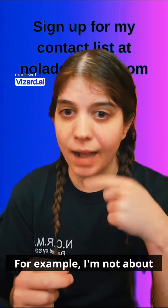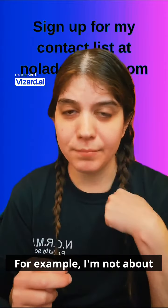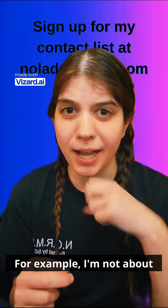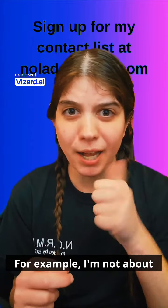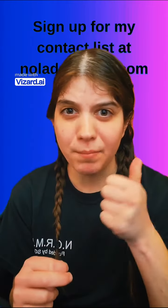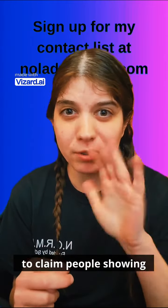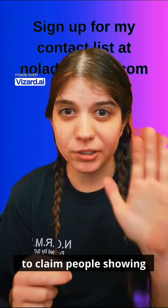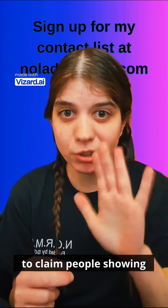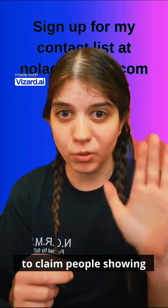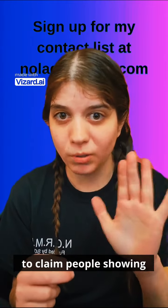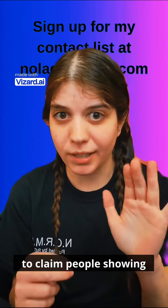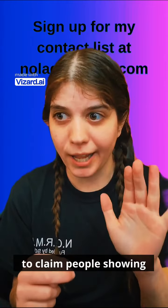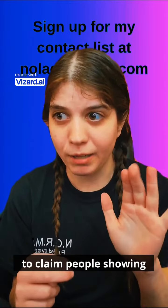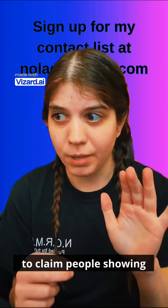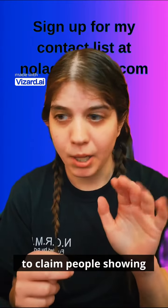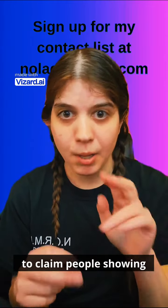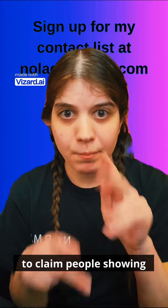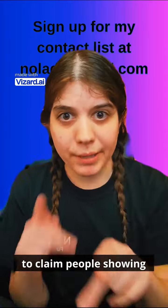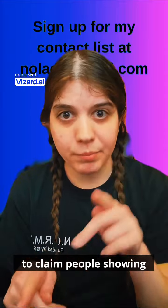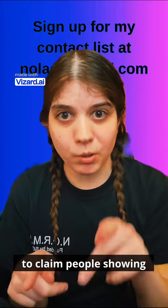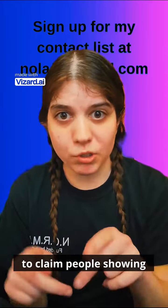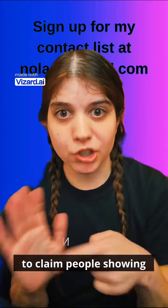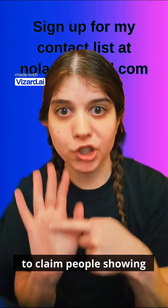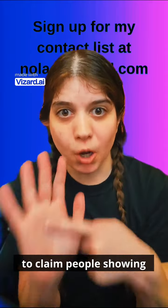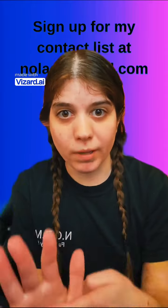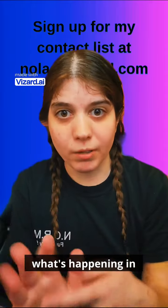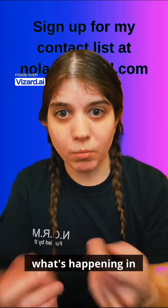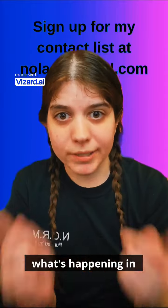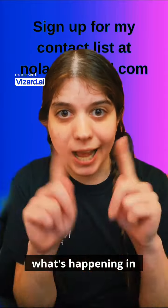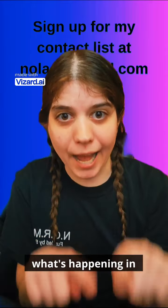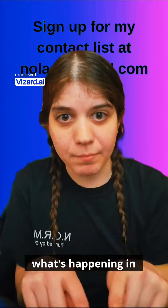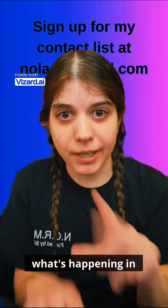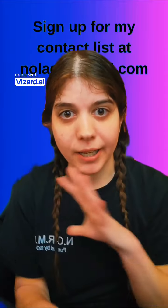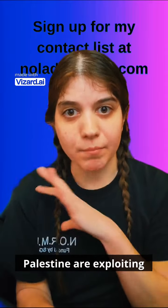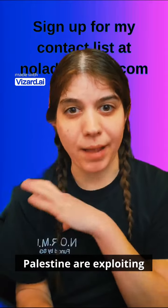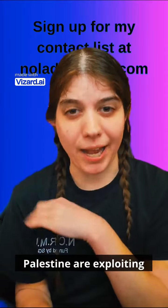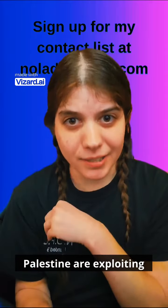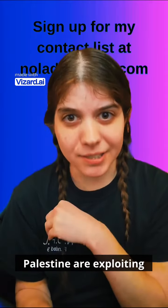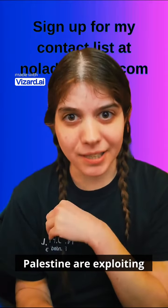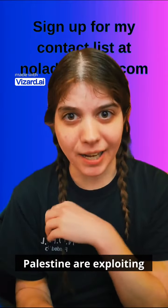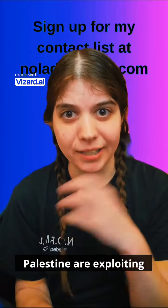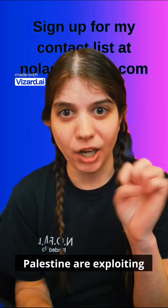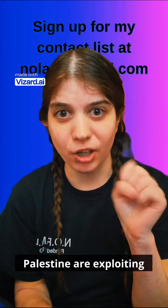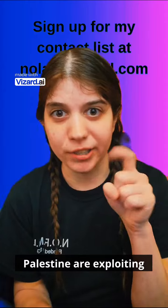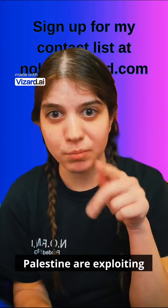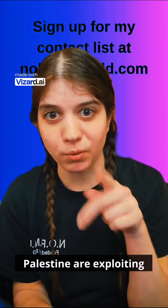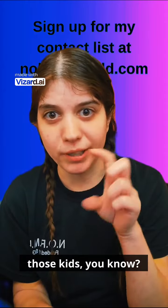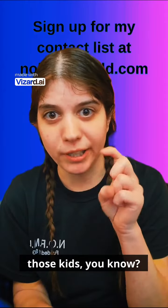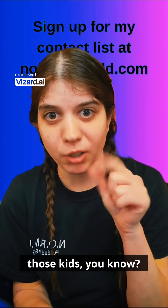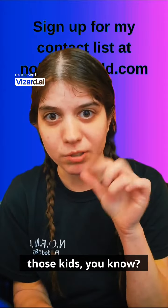not about to claim people showing what's happening in Palestine are exploiting those